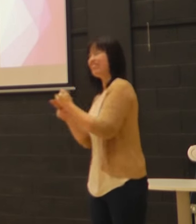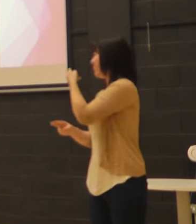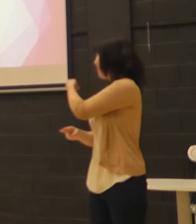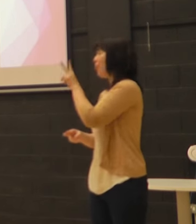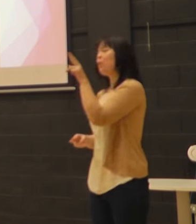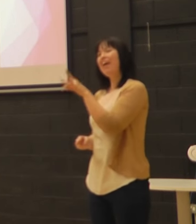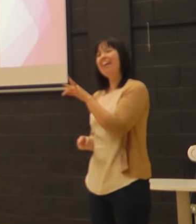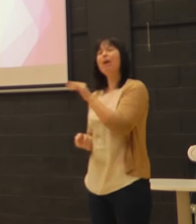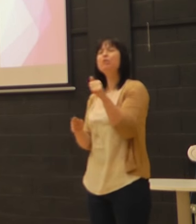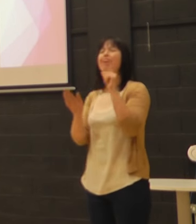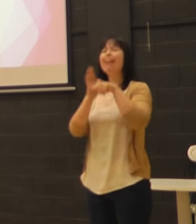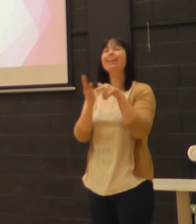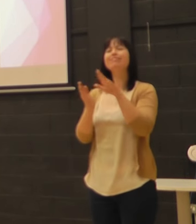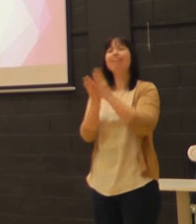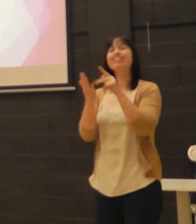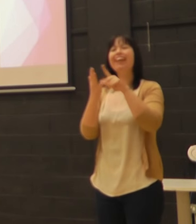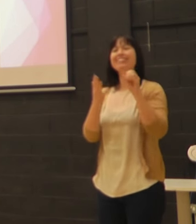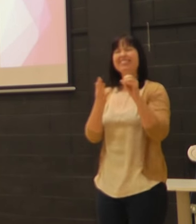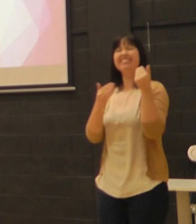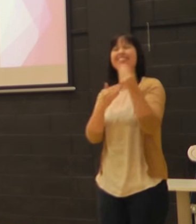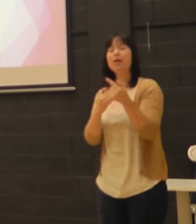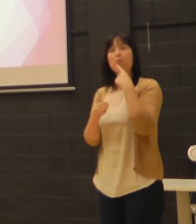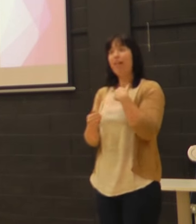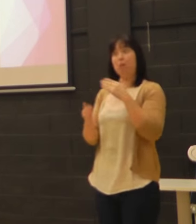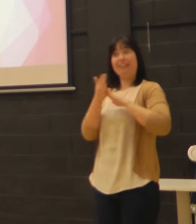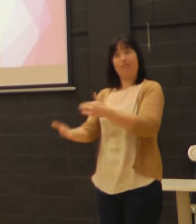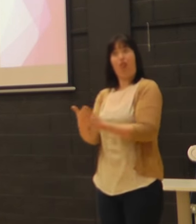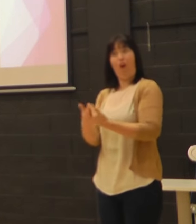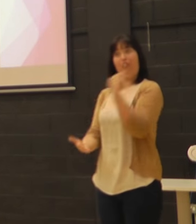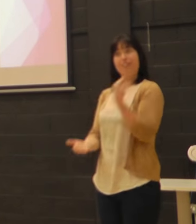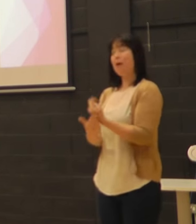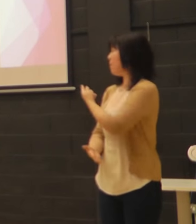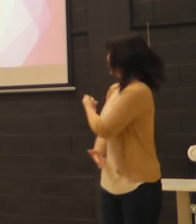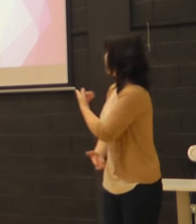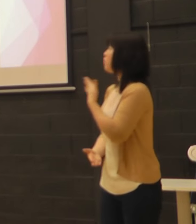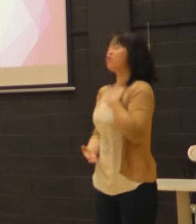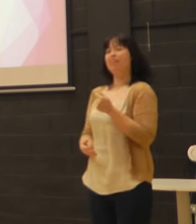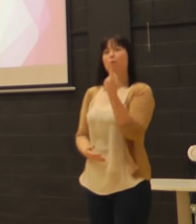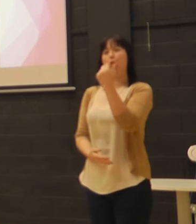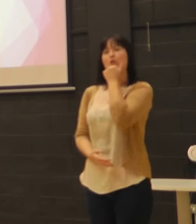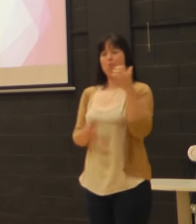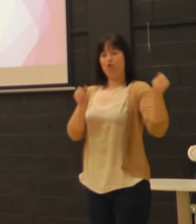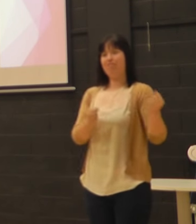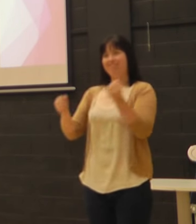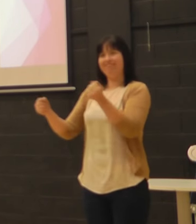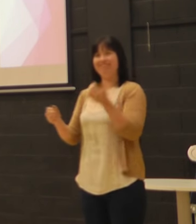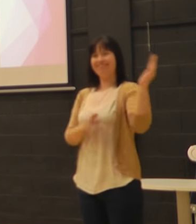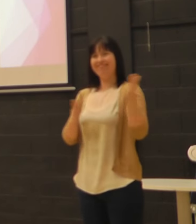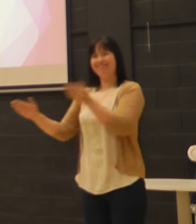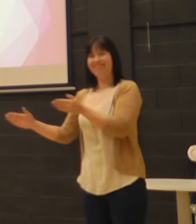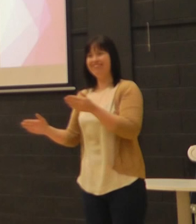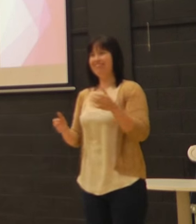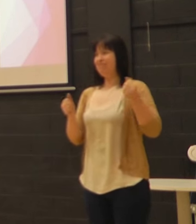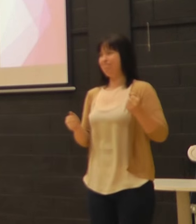80s. And it was illegal to do that. So you can see that each of them is just holding one number so that